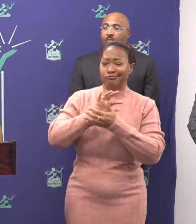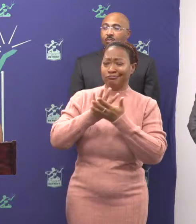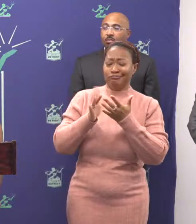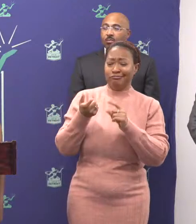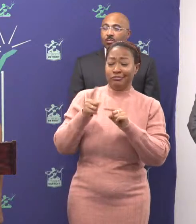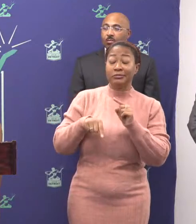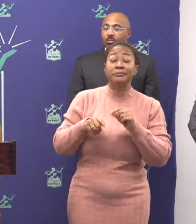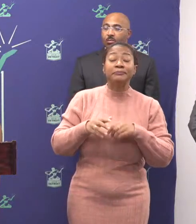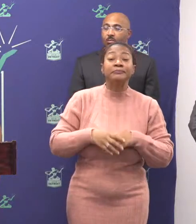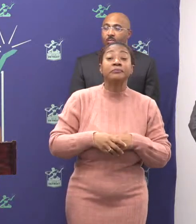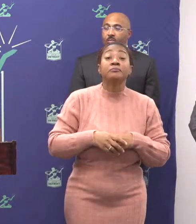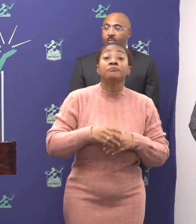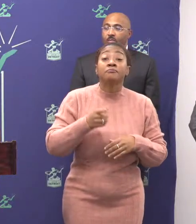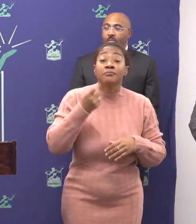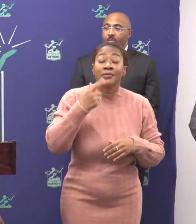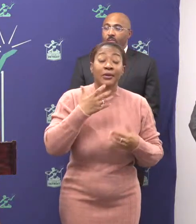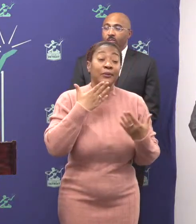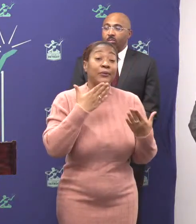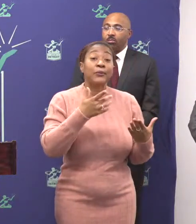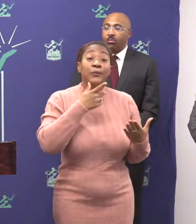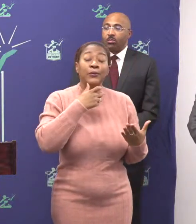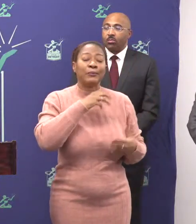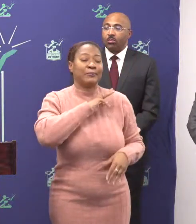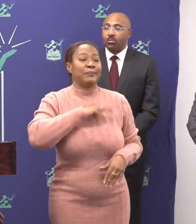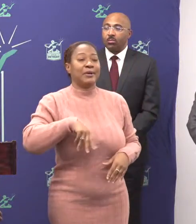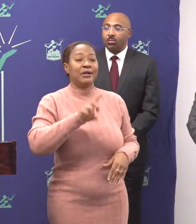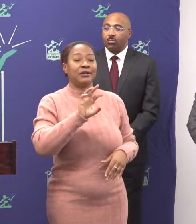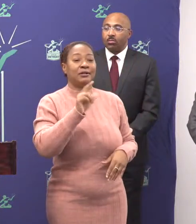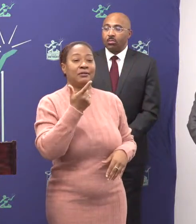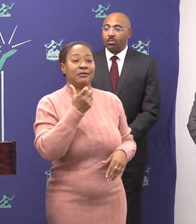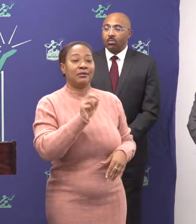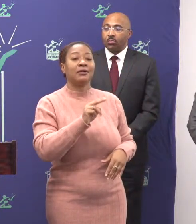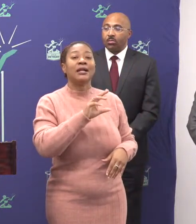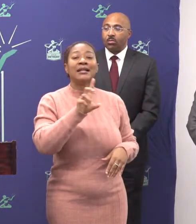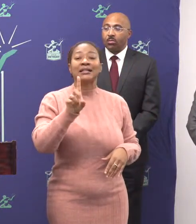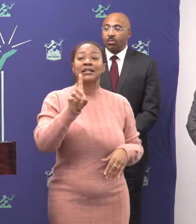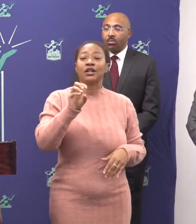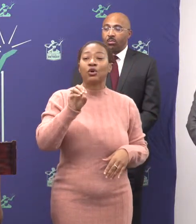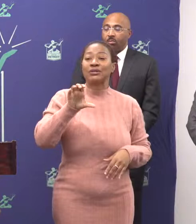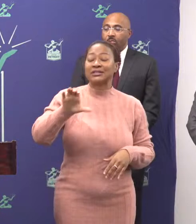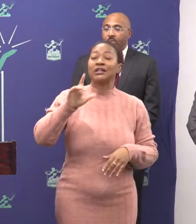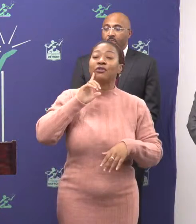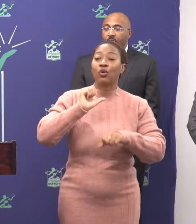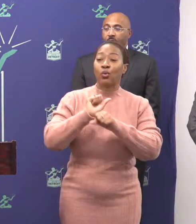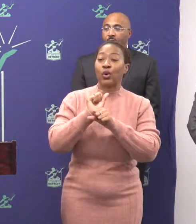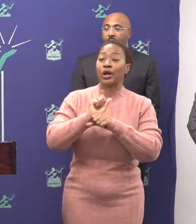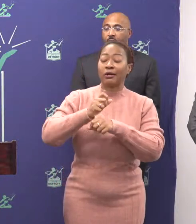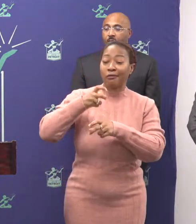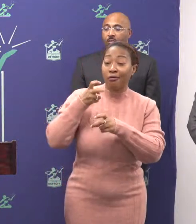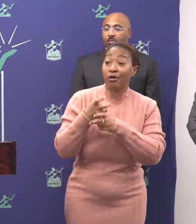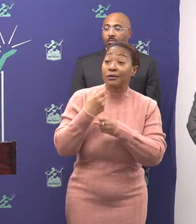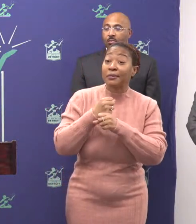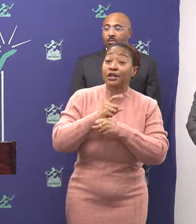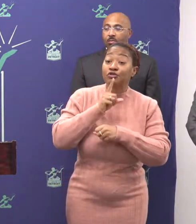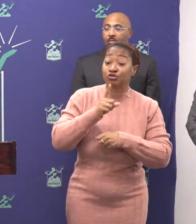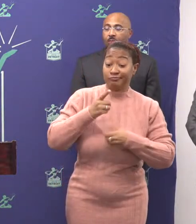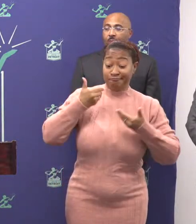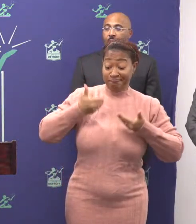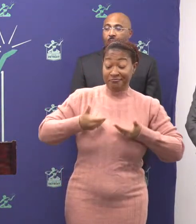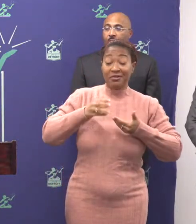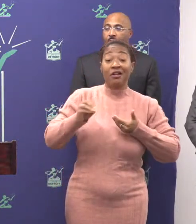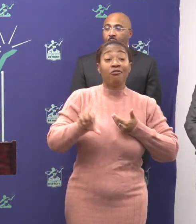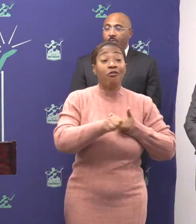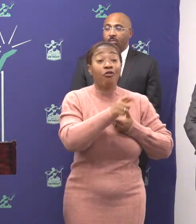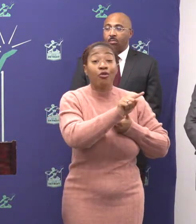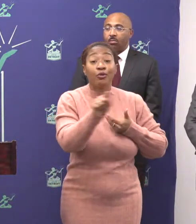In conclusion, I would like to thank Mayor Duggan and DDOT for working so hard to make sure that myself and